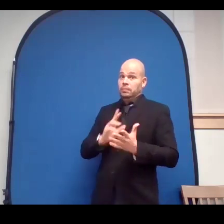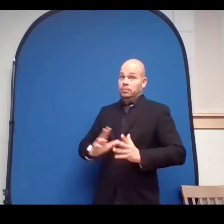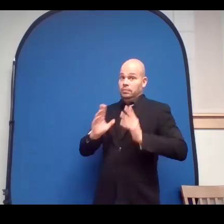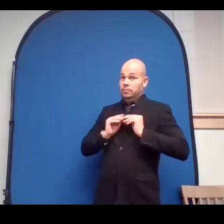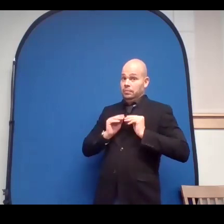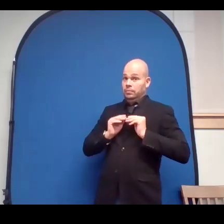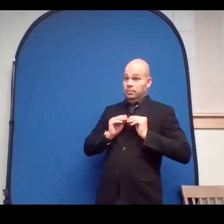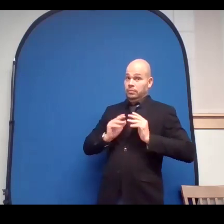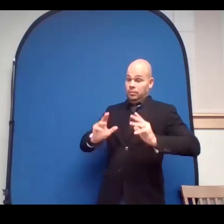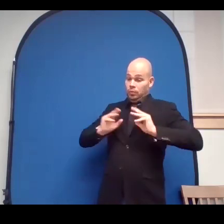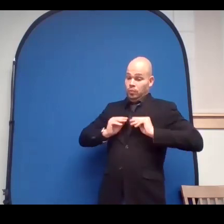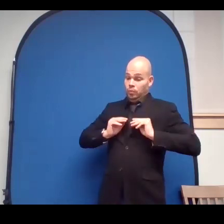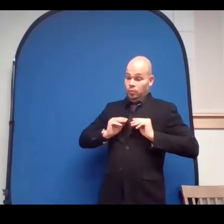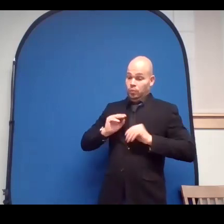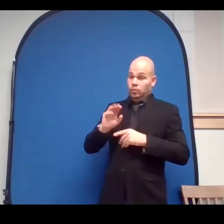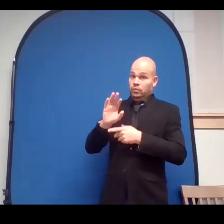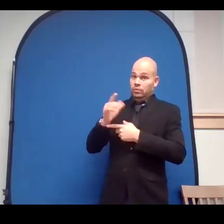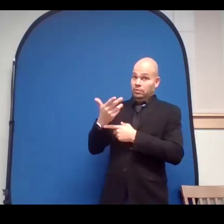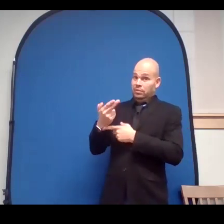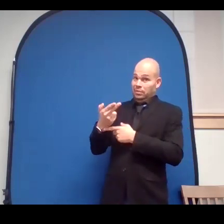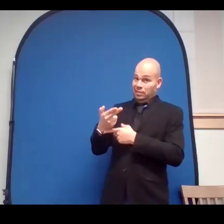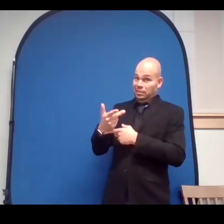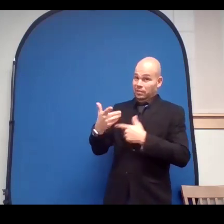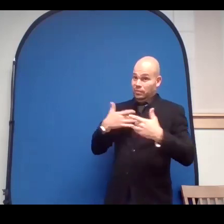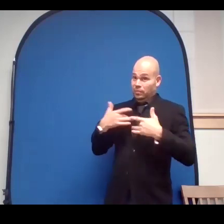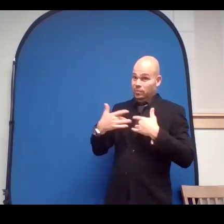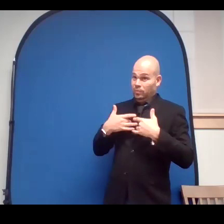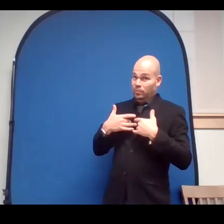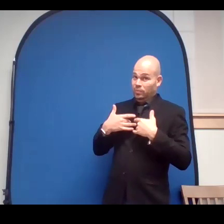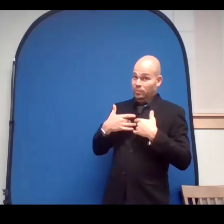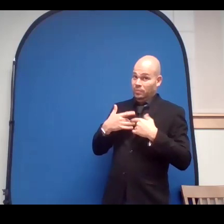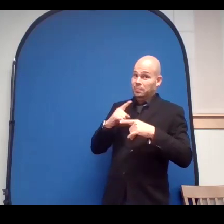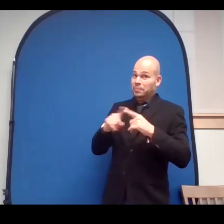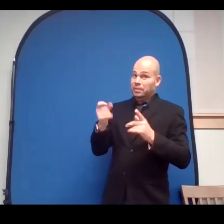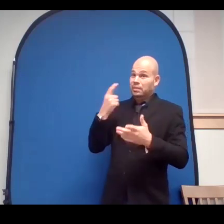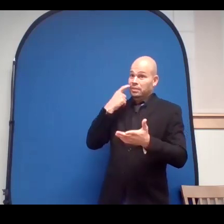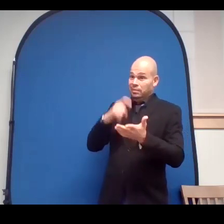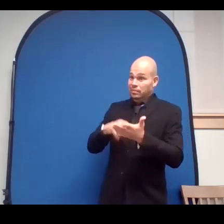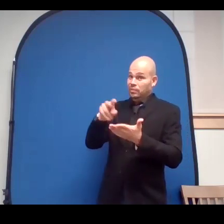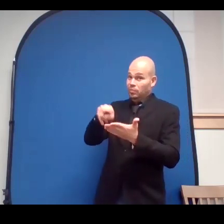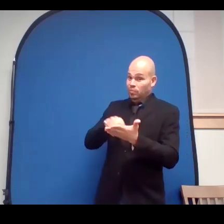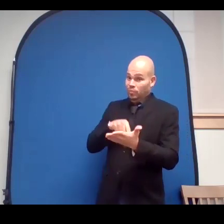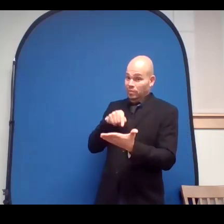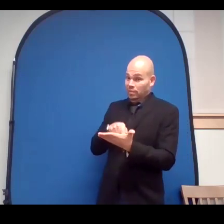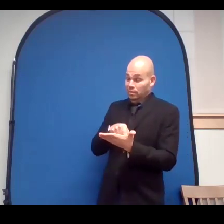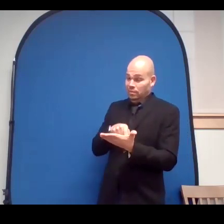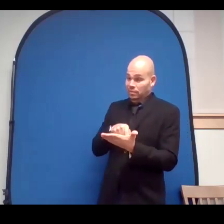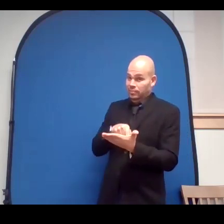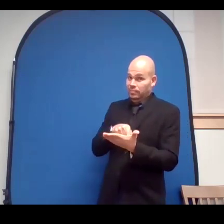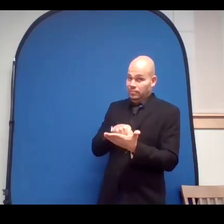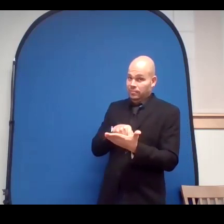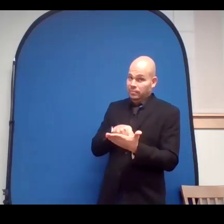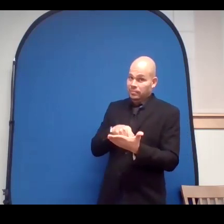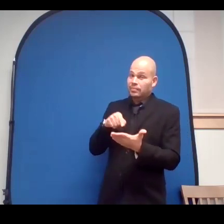The information that is in this that we just read was relayed to me through Staff